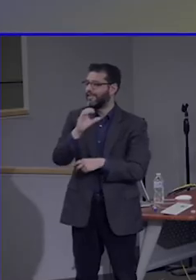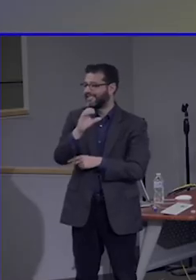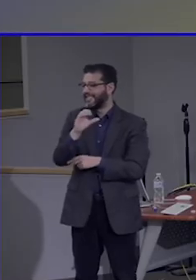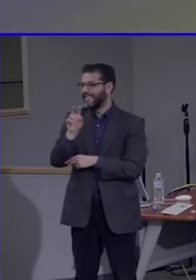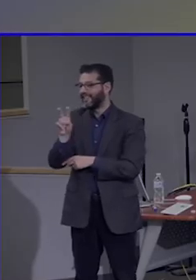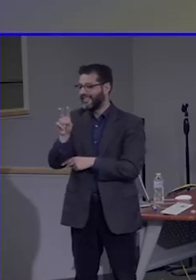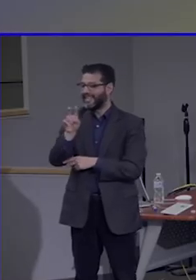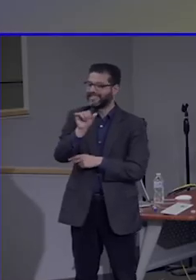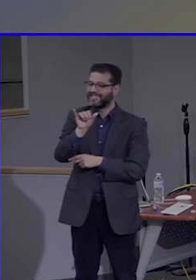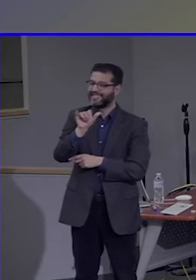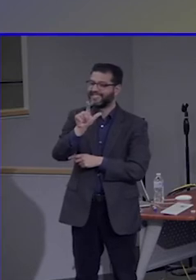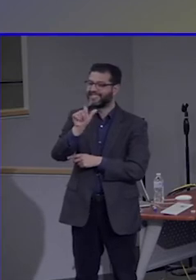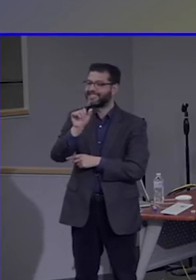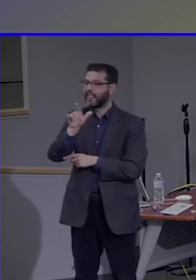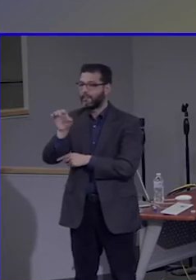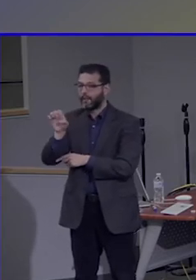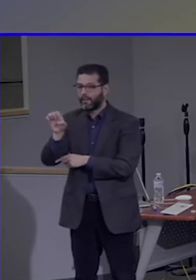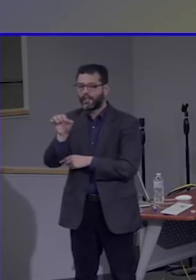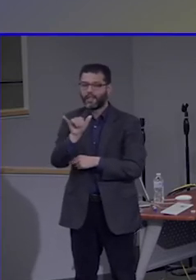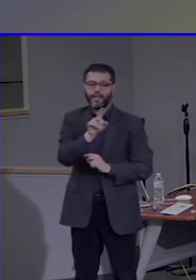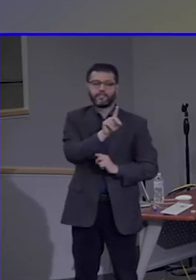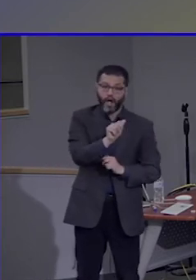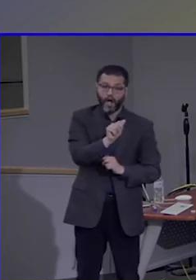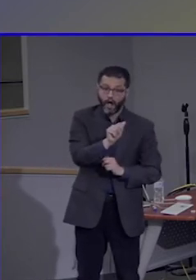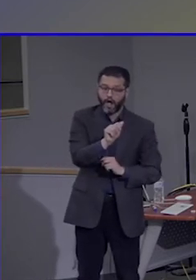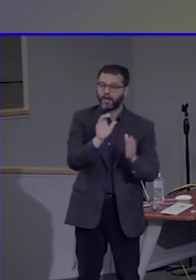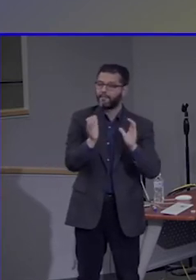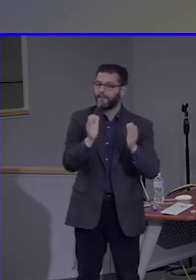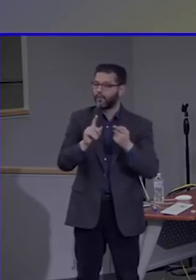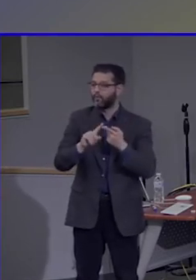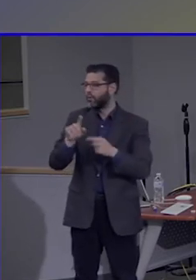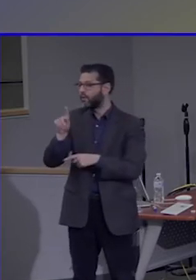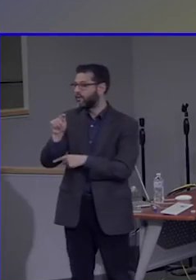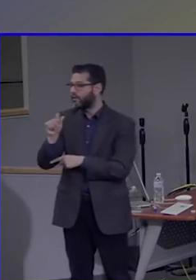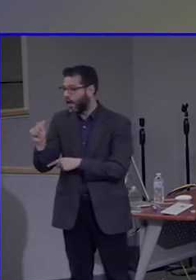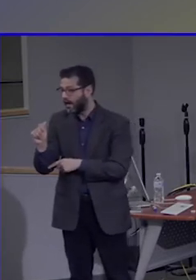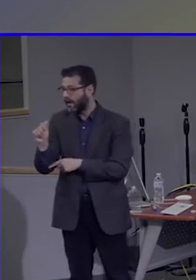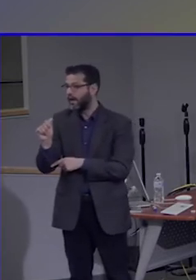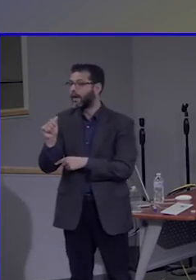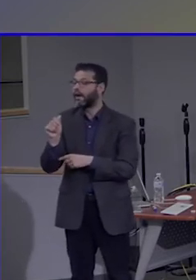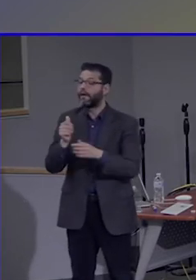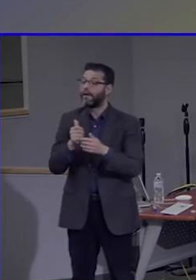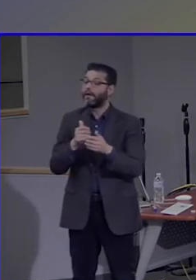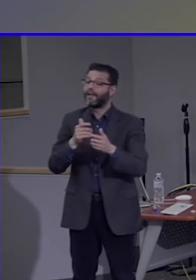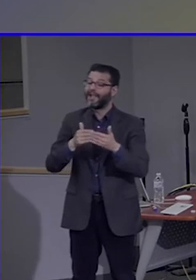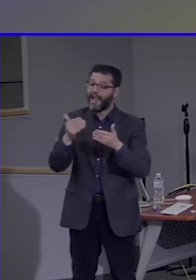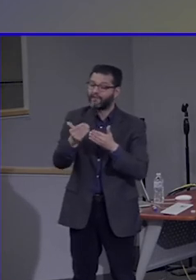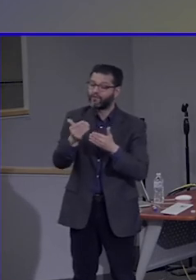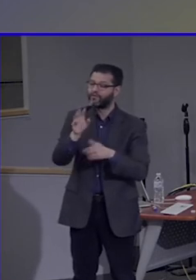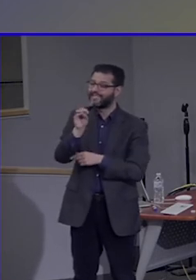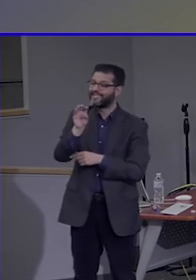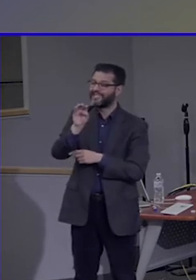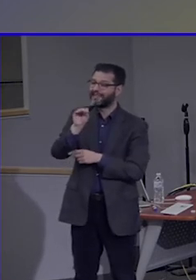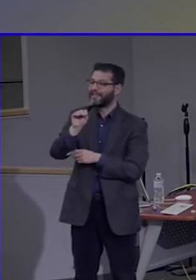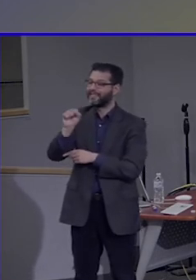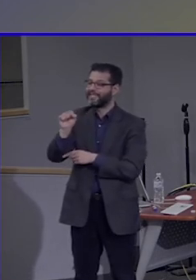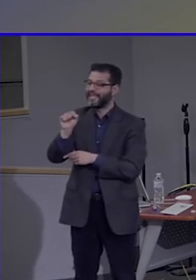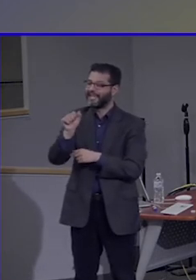contrast a da versus a ta voice versus unvoiced followed by a 60 millisecond steady state bell